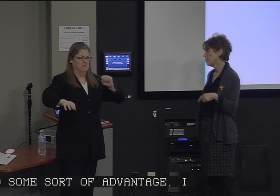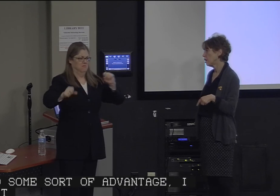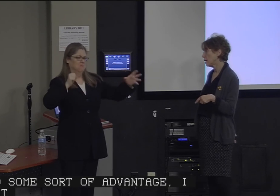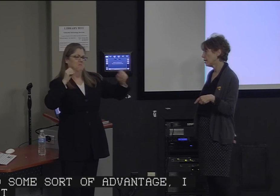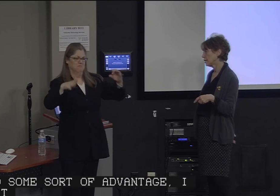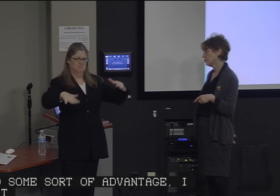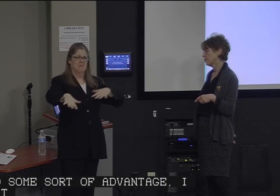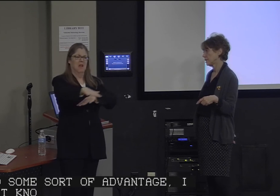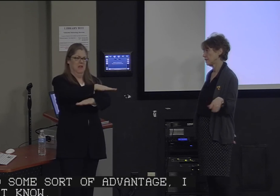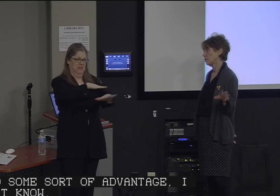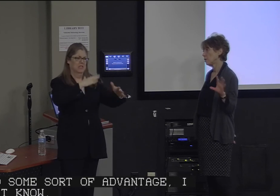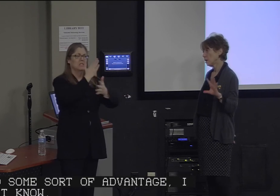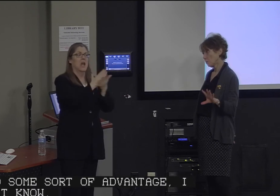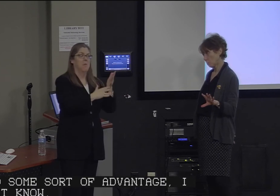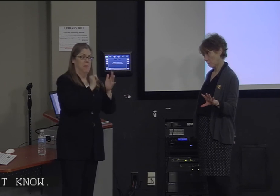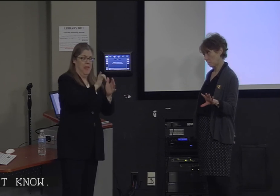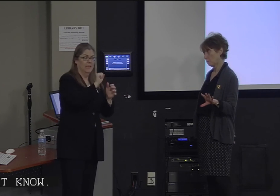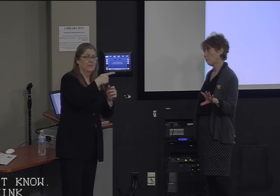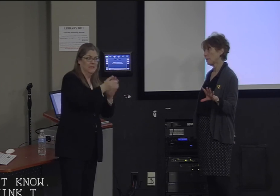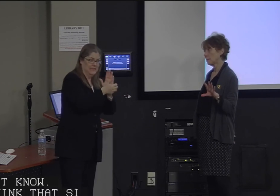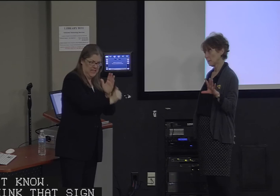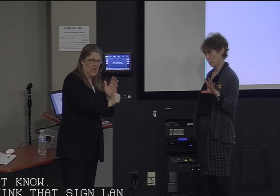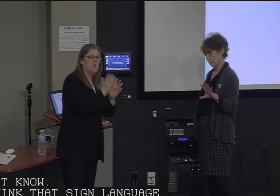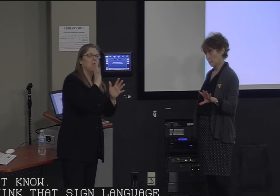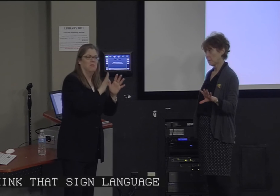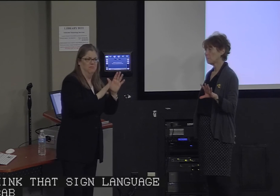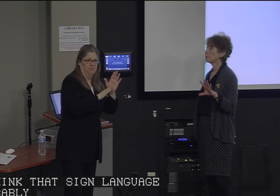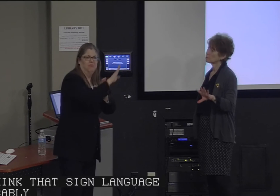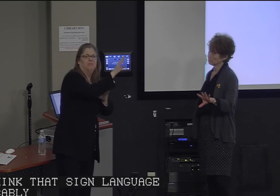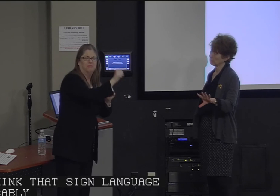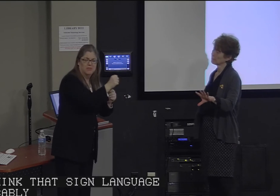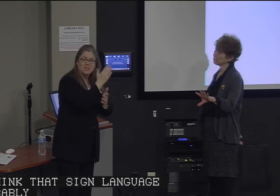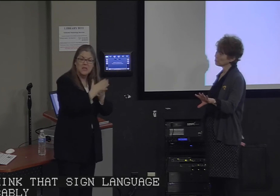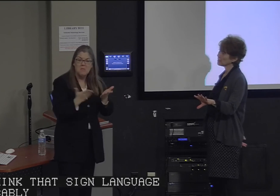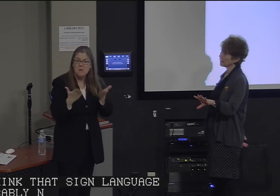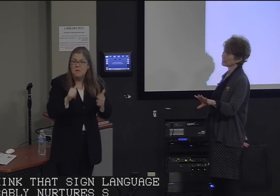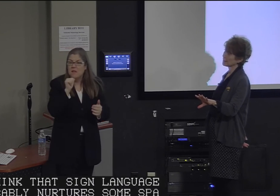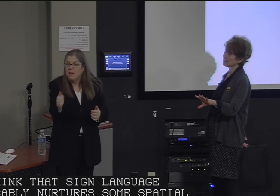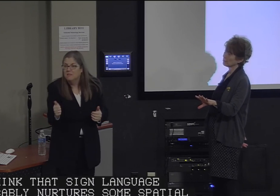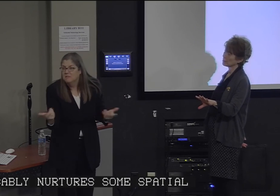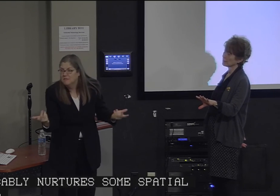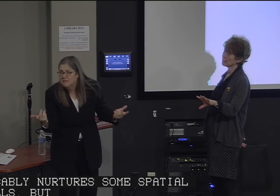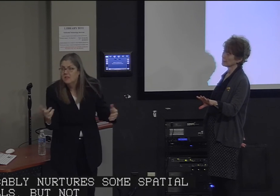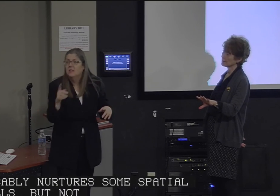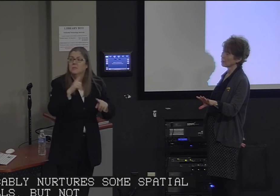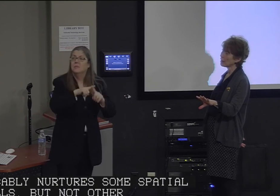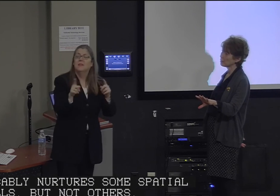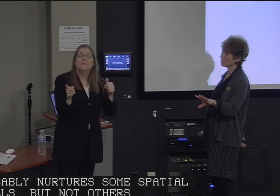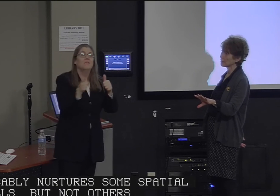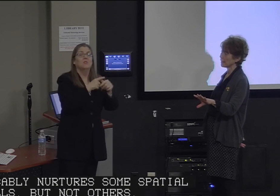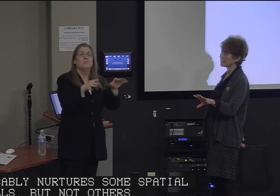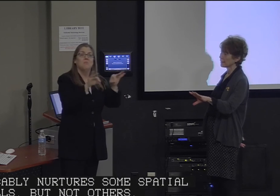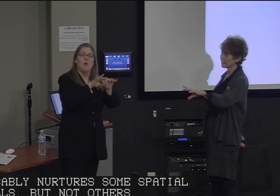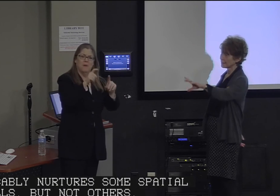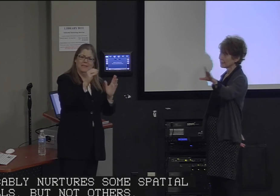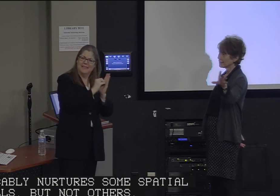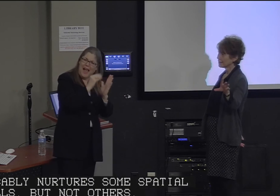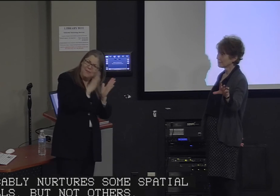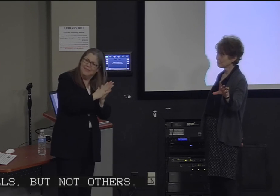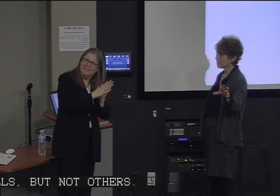but not others. Right, so definitely. The first task, as far as I can tell, is to document that.